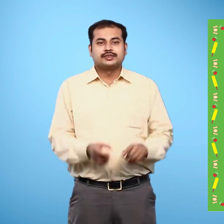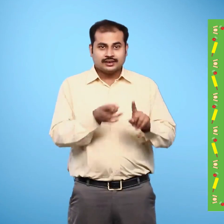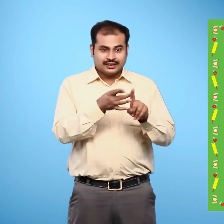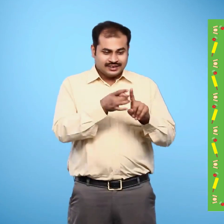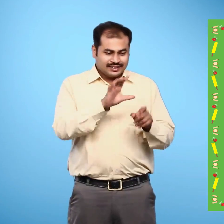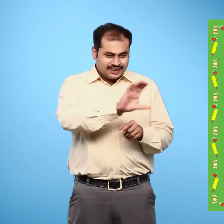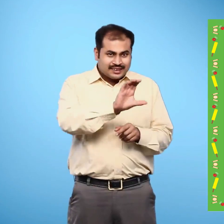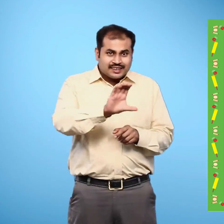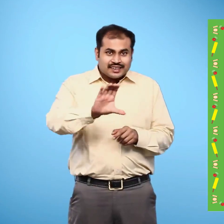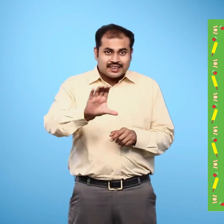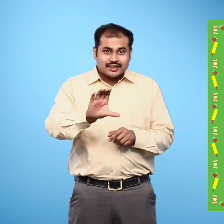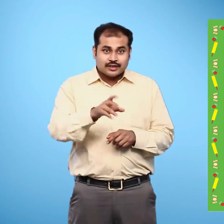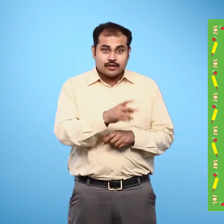and tins together.